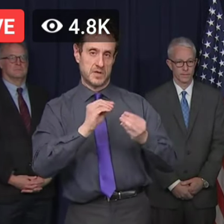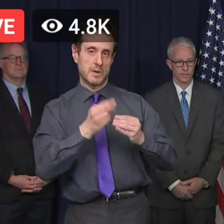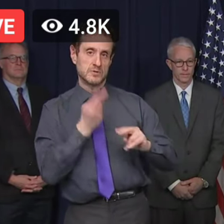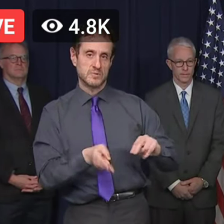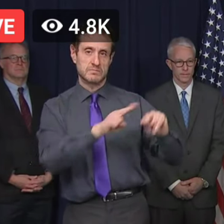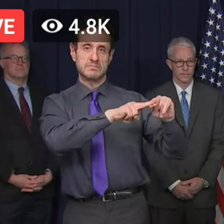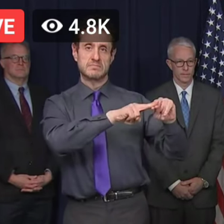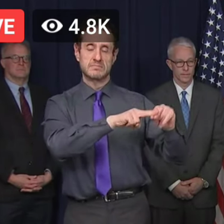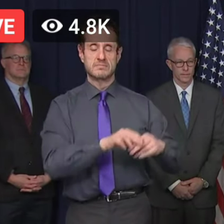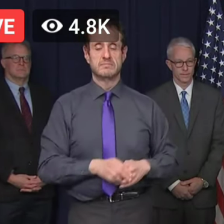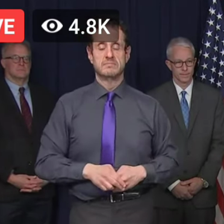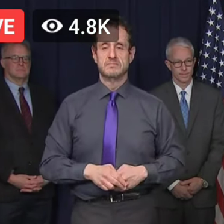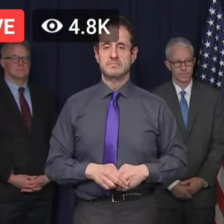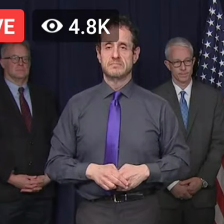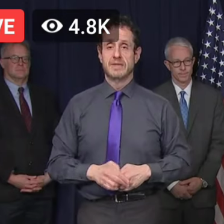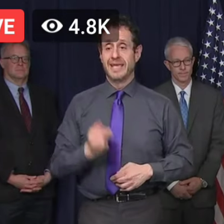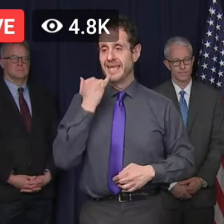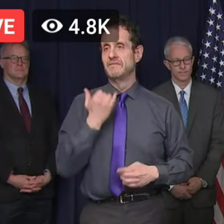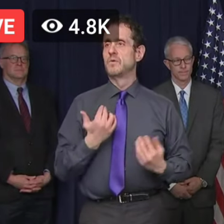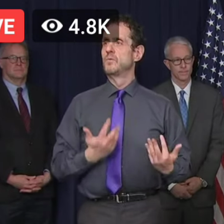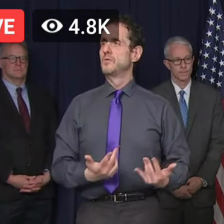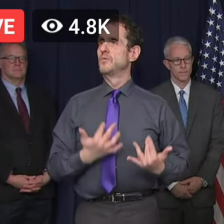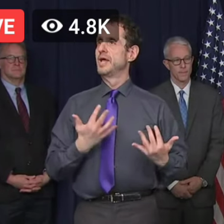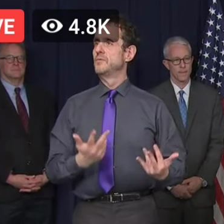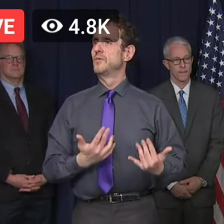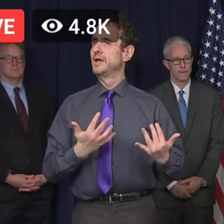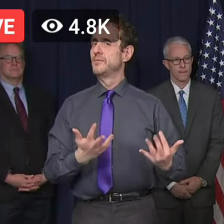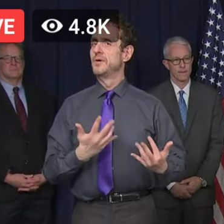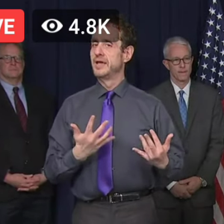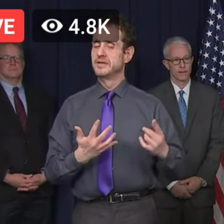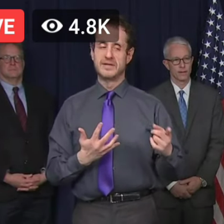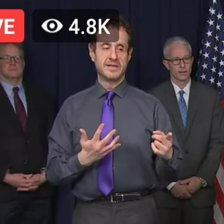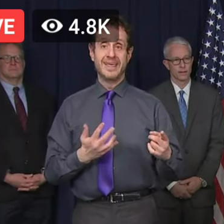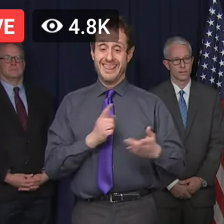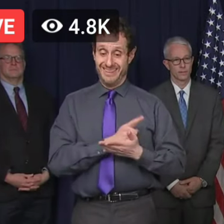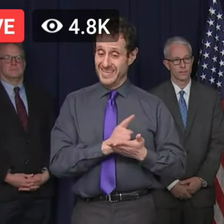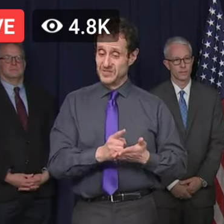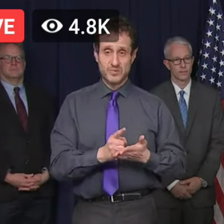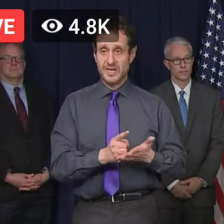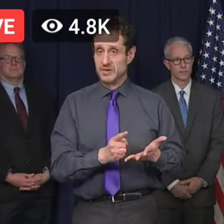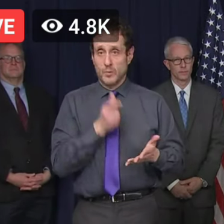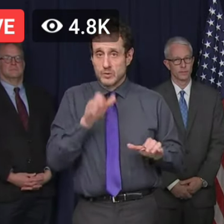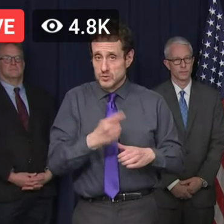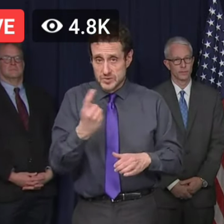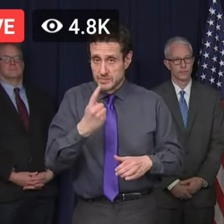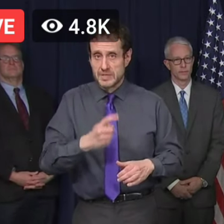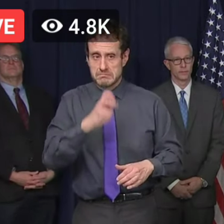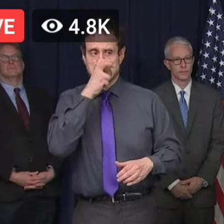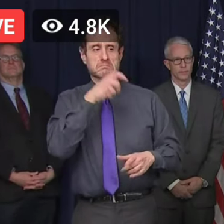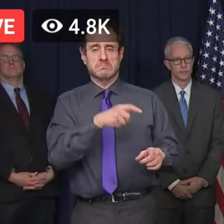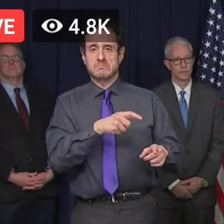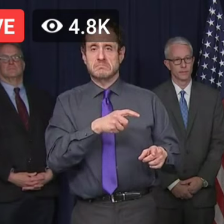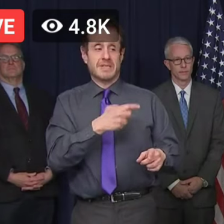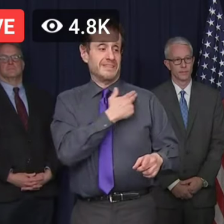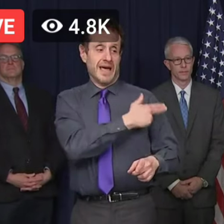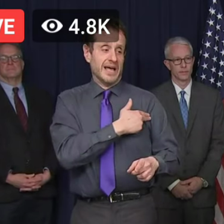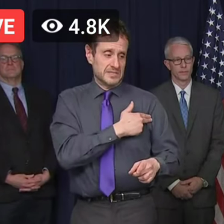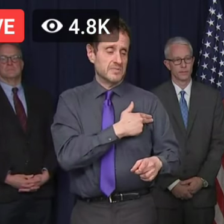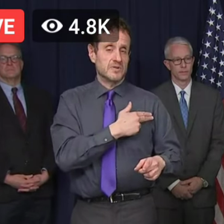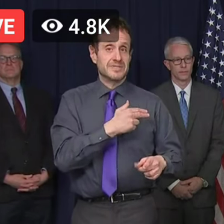waiting for hospitals. Yeah. Overwhelmed will leave. I think certain areas, like nowhere to go. I think some areas they don't